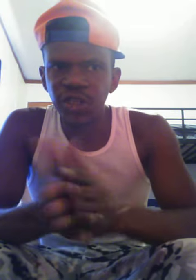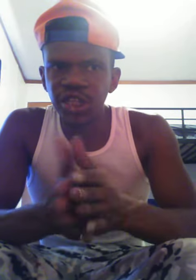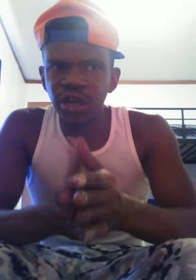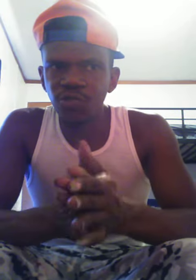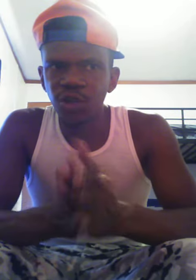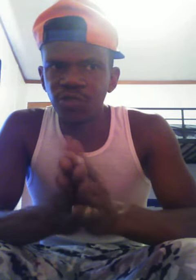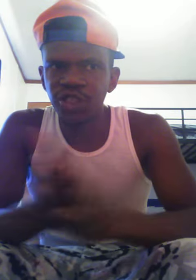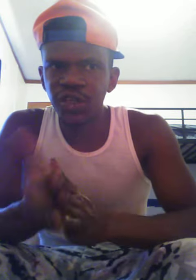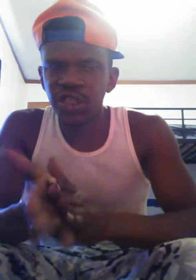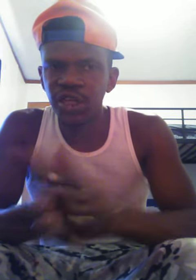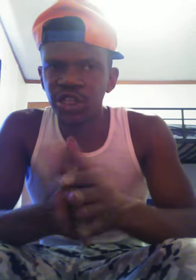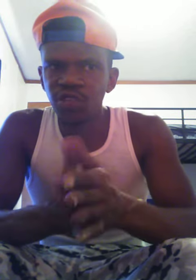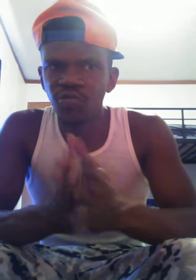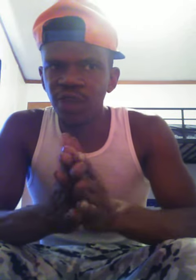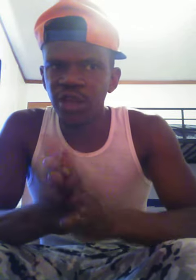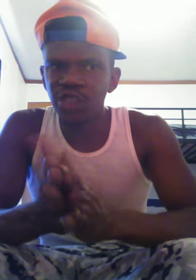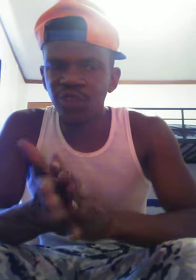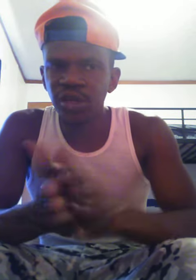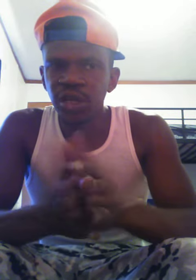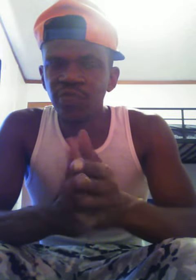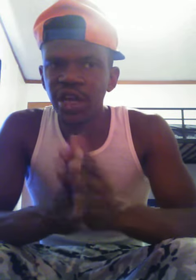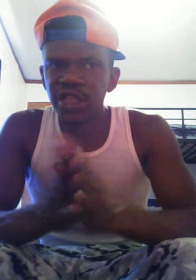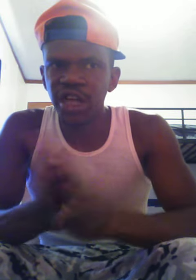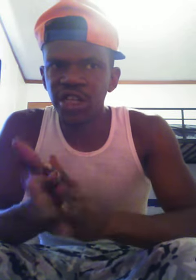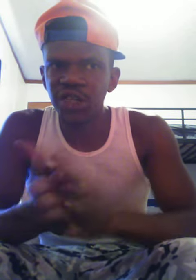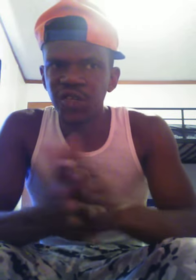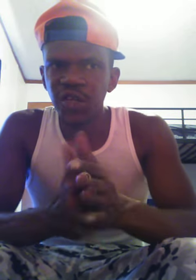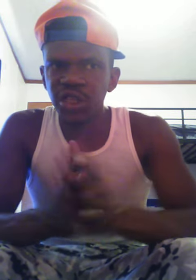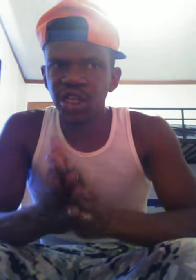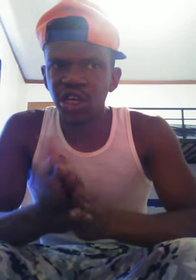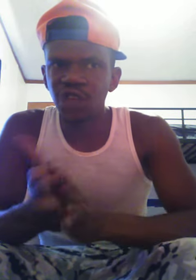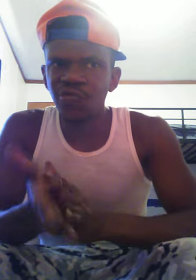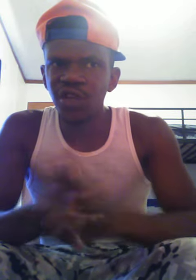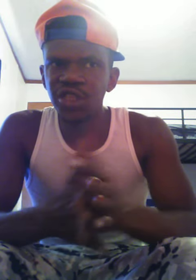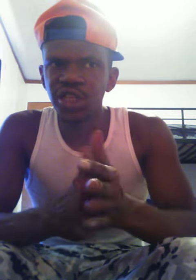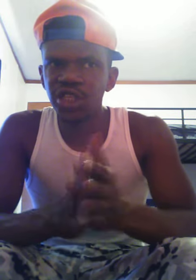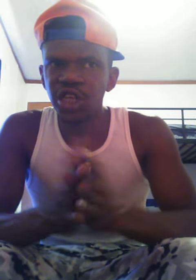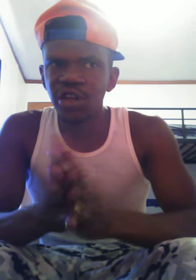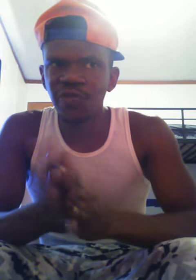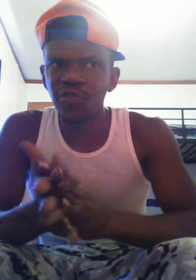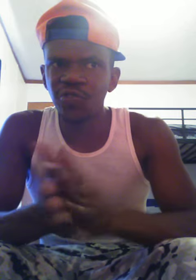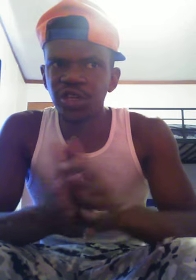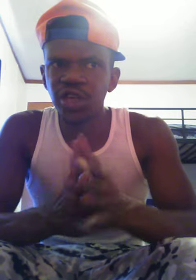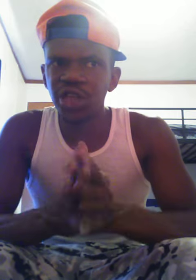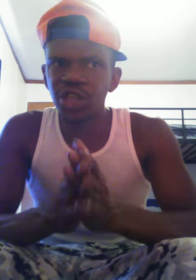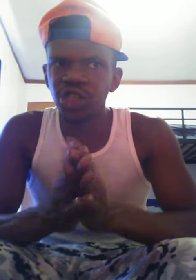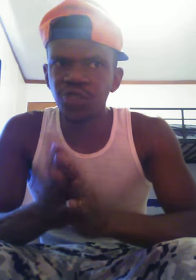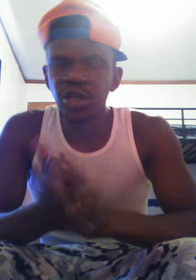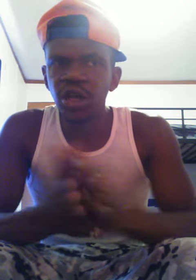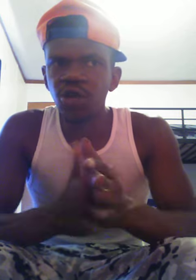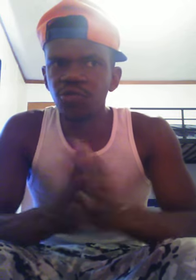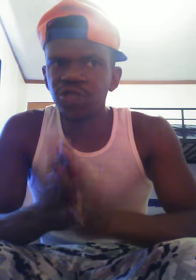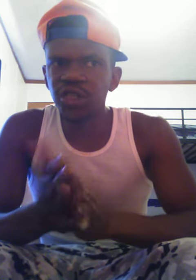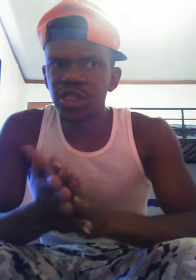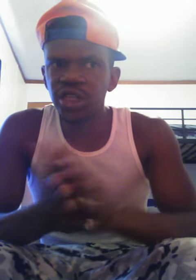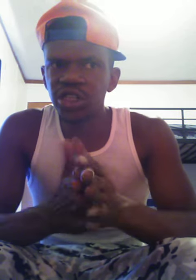And I walk with Jesus. And it's so bad, so I can't my testimony. Jesus' name, couple of us, let us in. Help your faith, can't trust me. I walk with Jesus and it's so